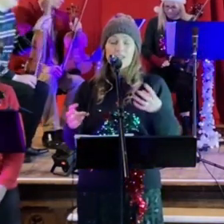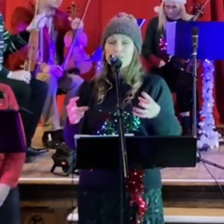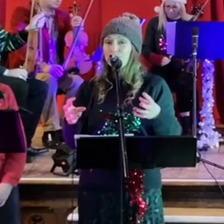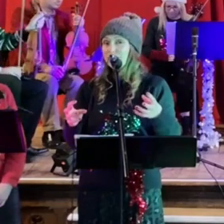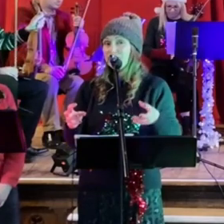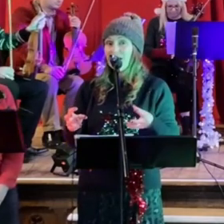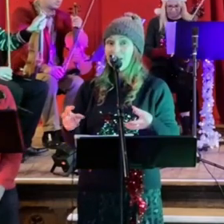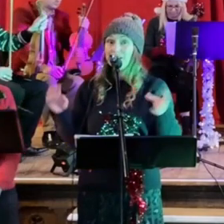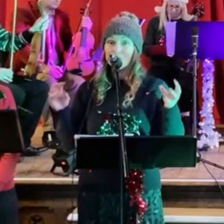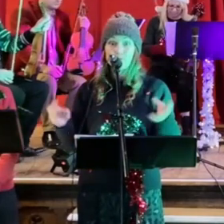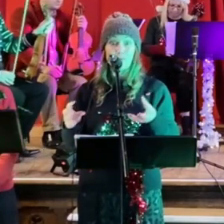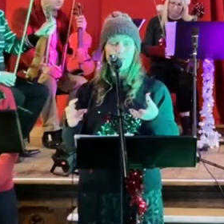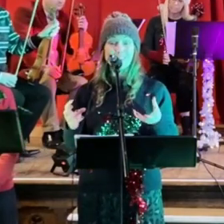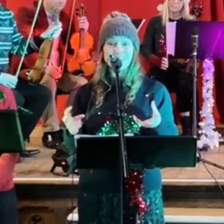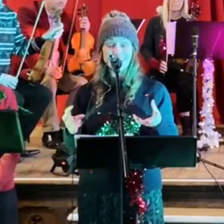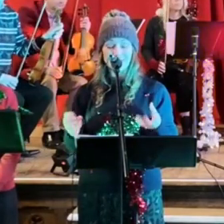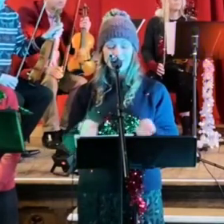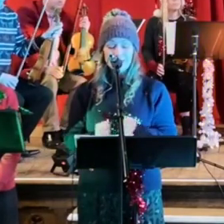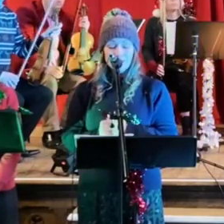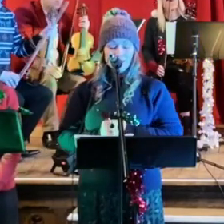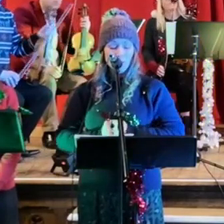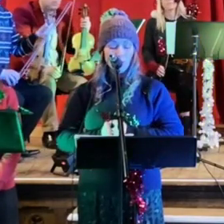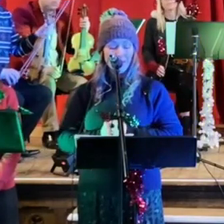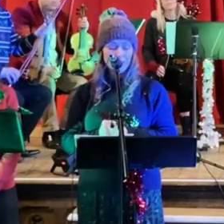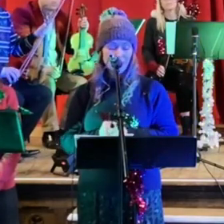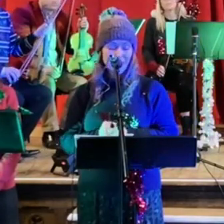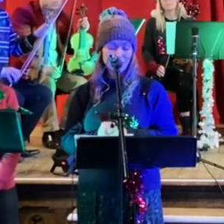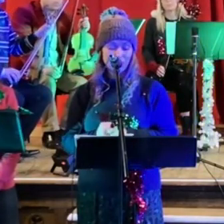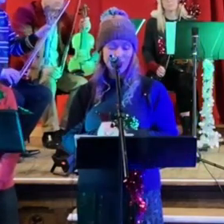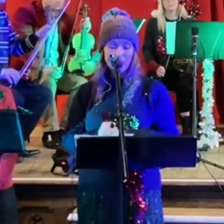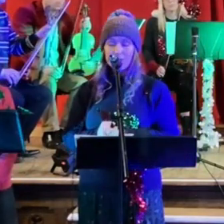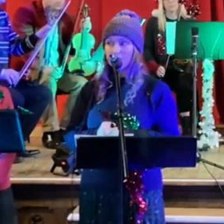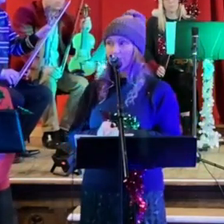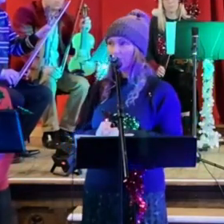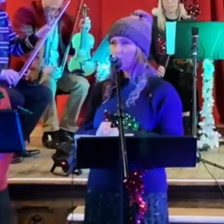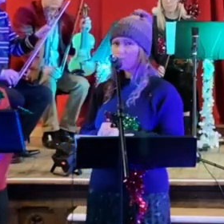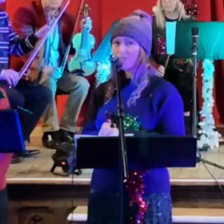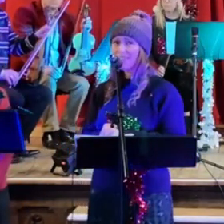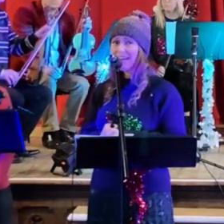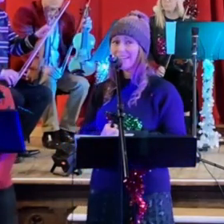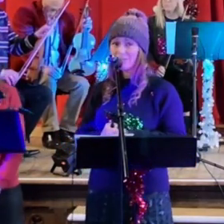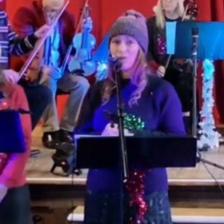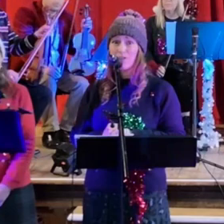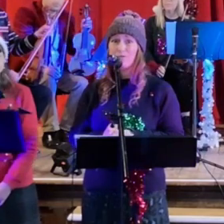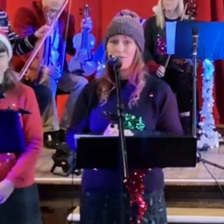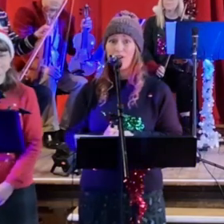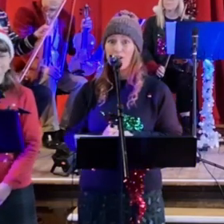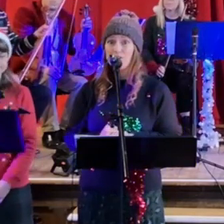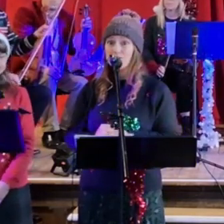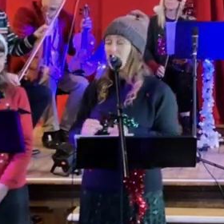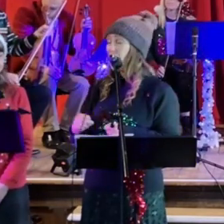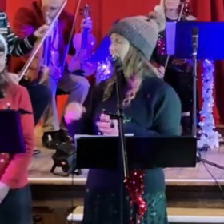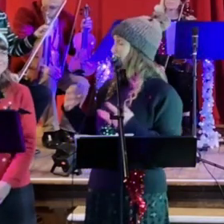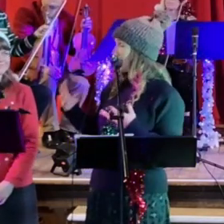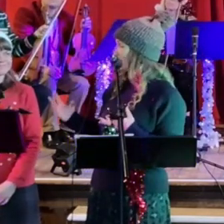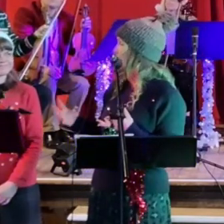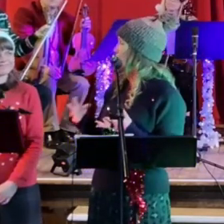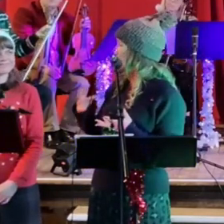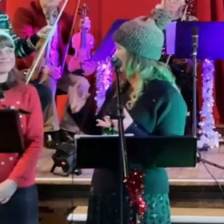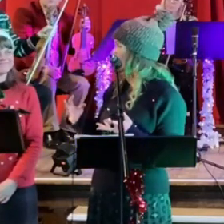little bit of signing through our singing. So Away in a Manger. Shall we go through the signing for you first, and then we'll go through